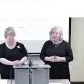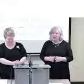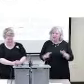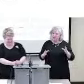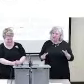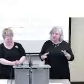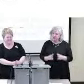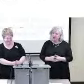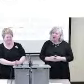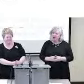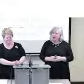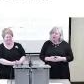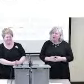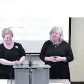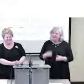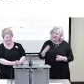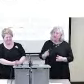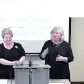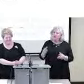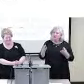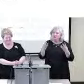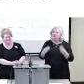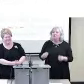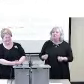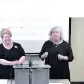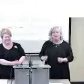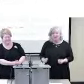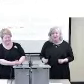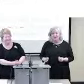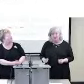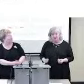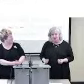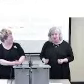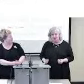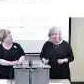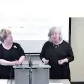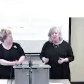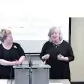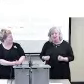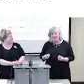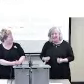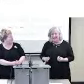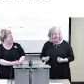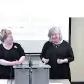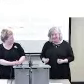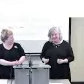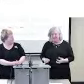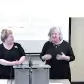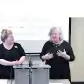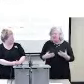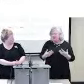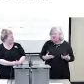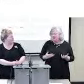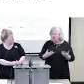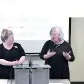um in your teen years um teenagers produce more melatonin than adults do so you need that sleep